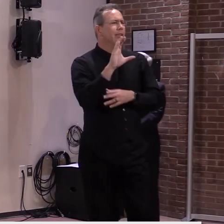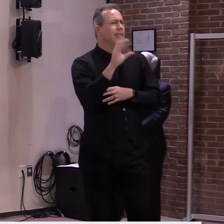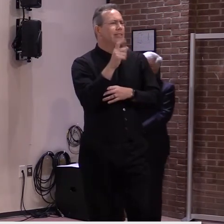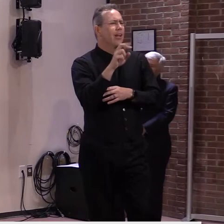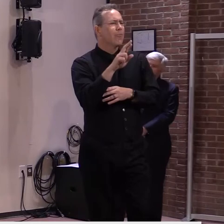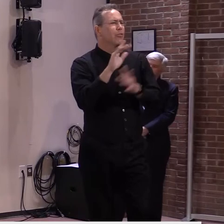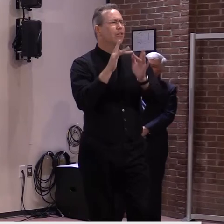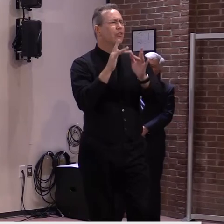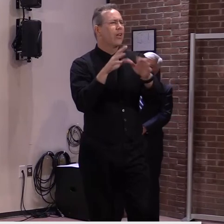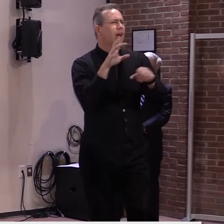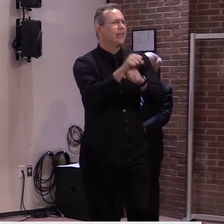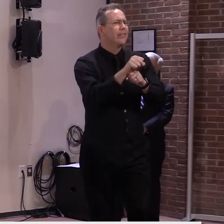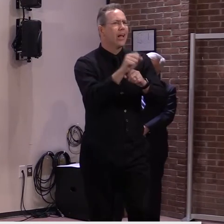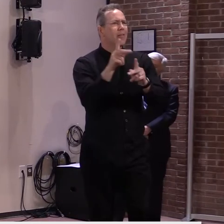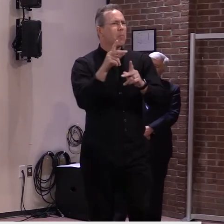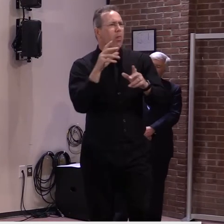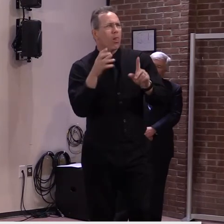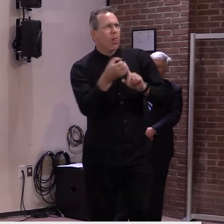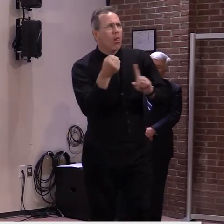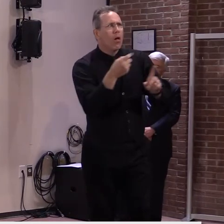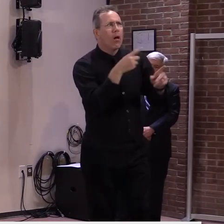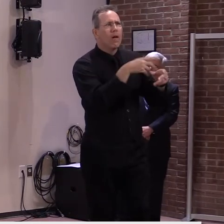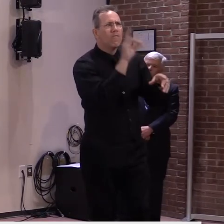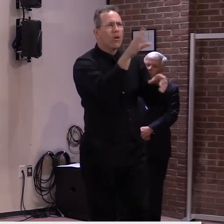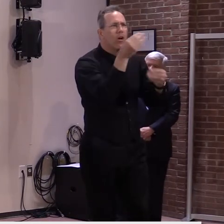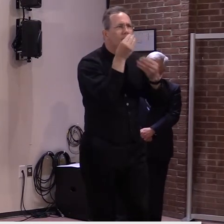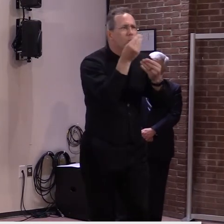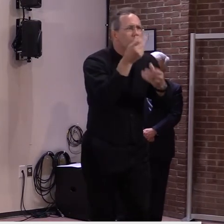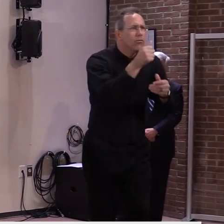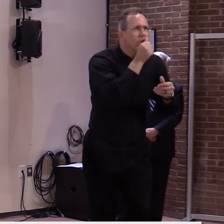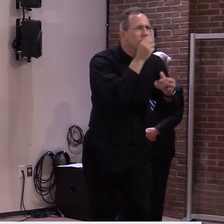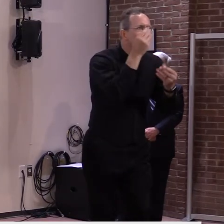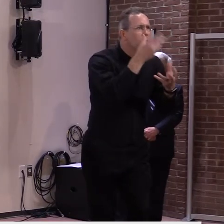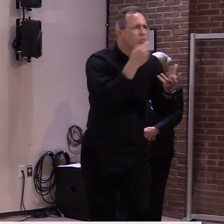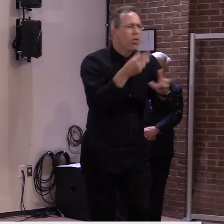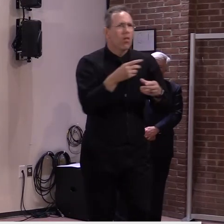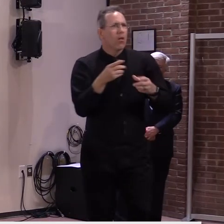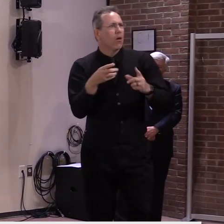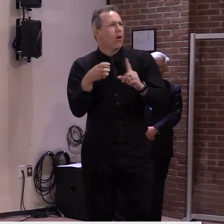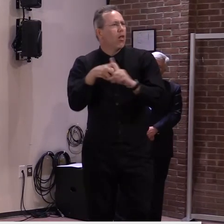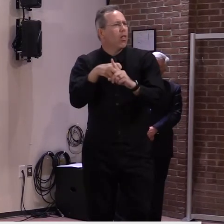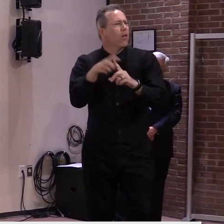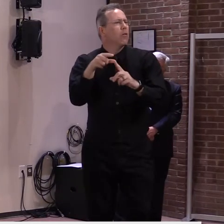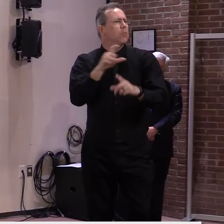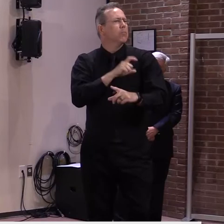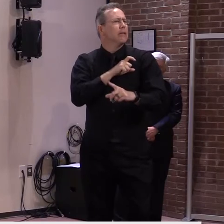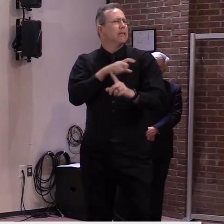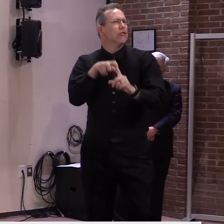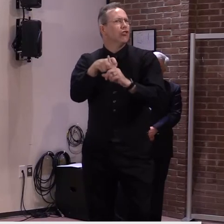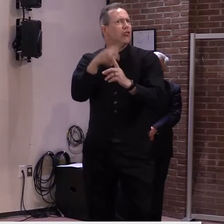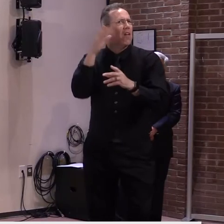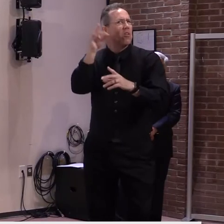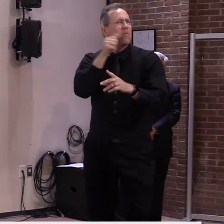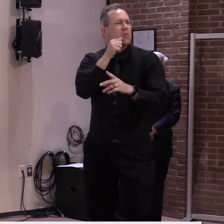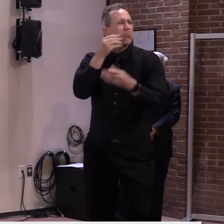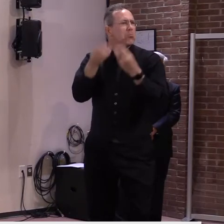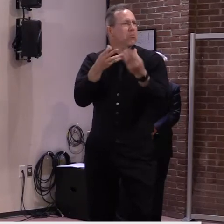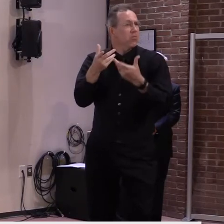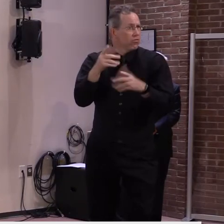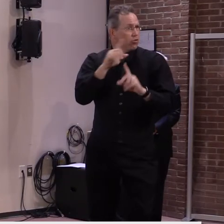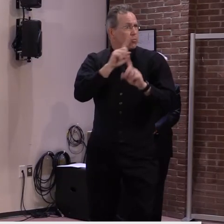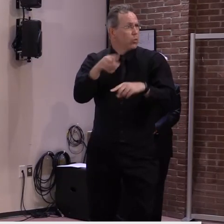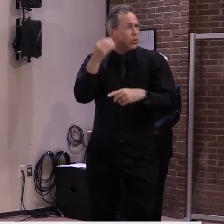we had any cyber attacks on Vermont law enforcement? I don't know. I think you're referring to what's